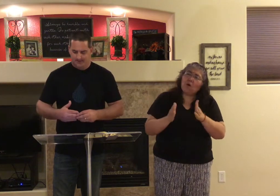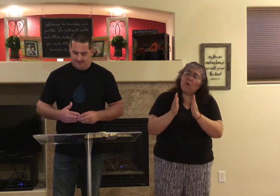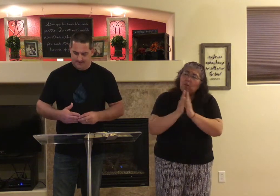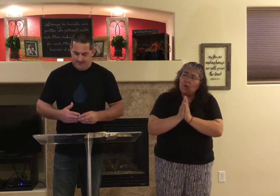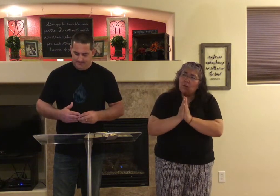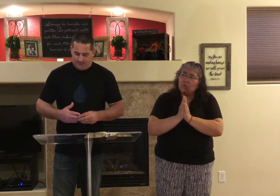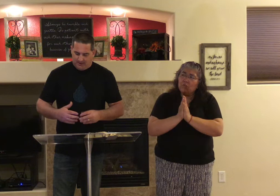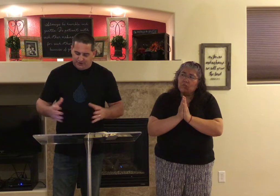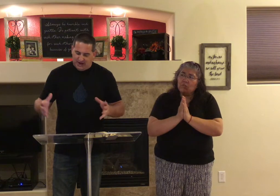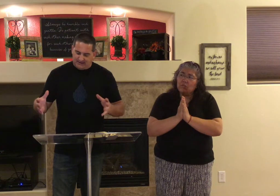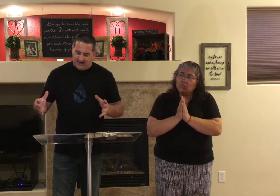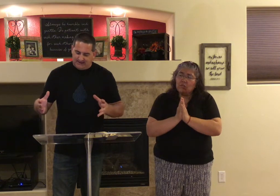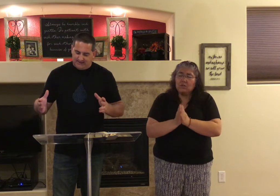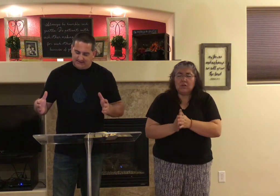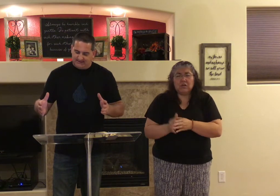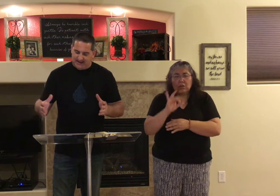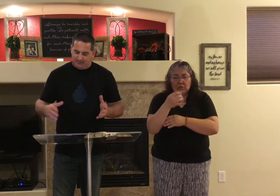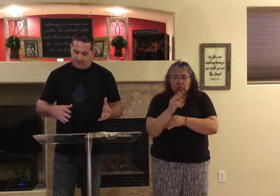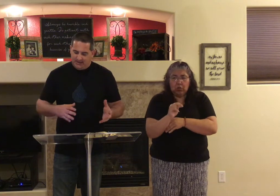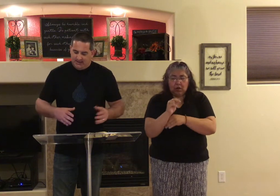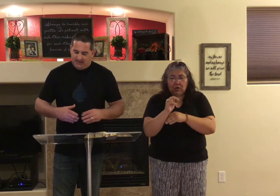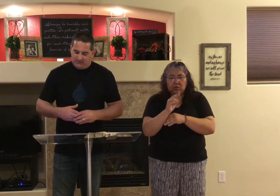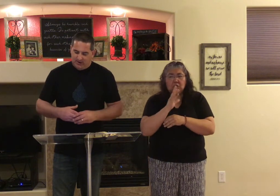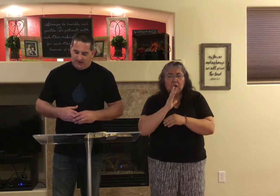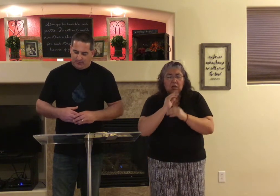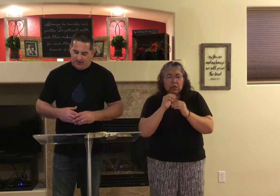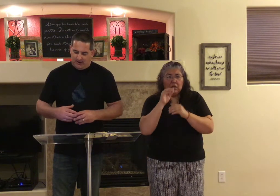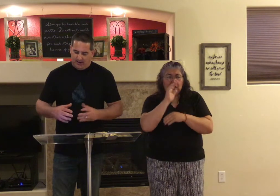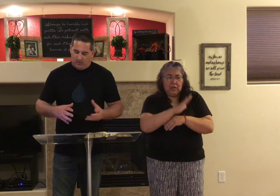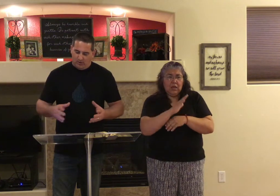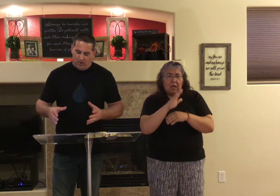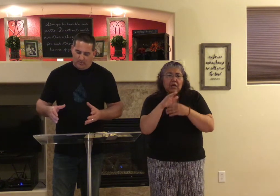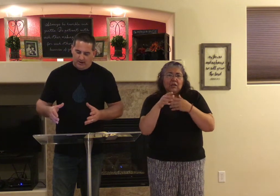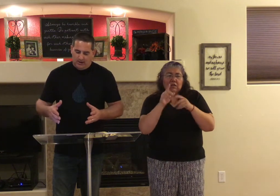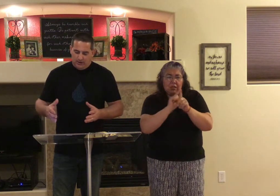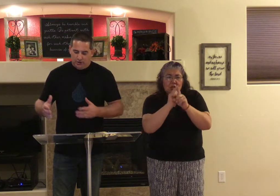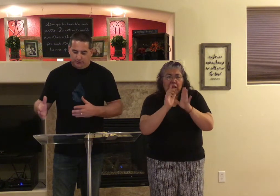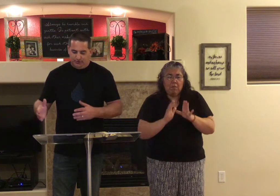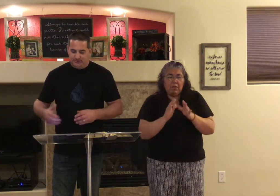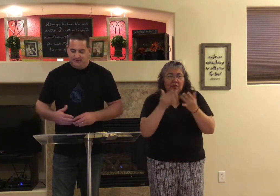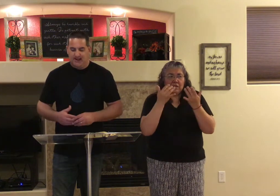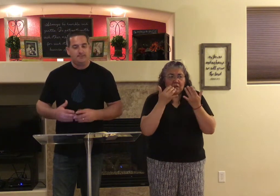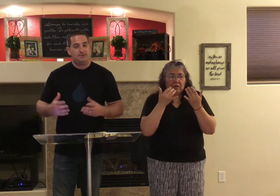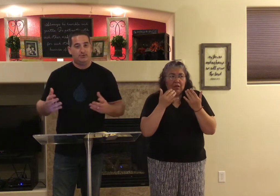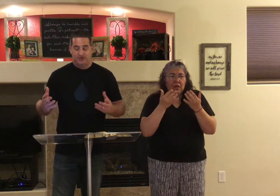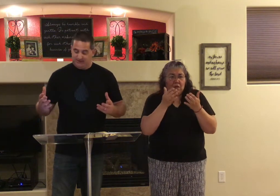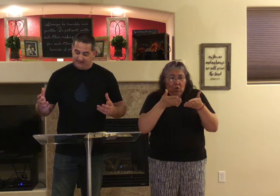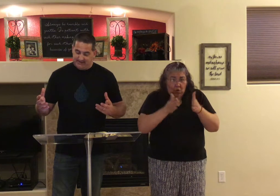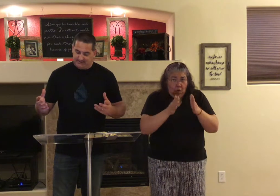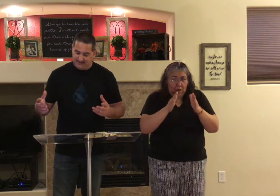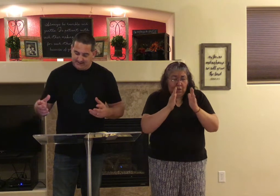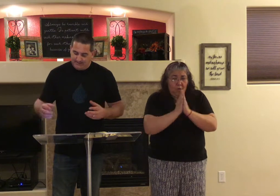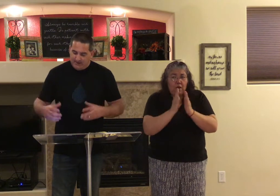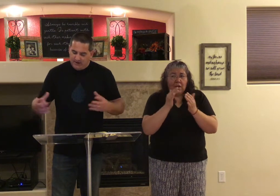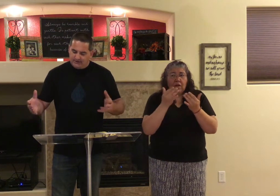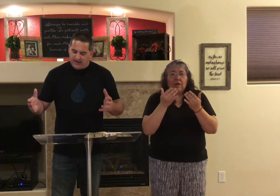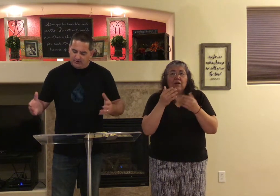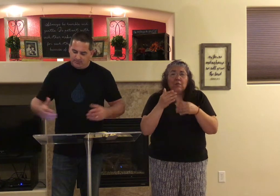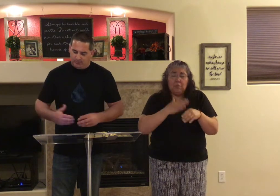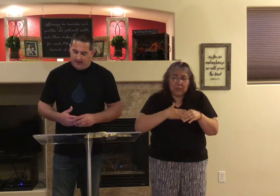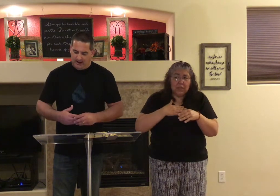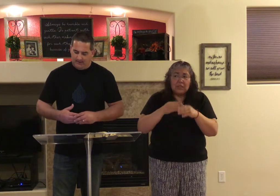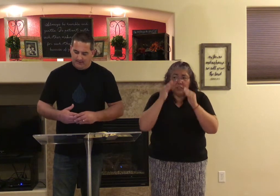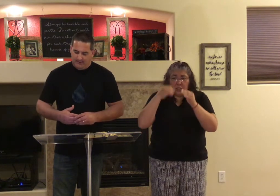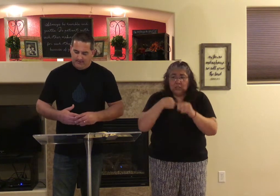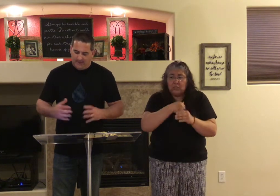prayer? John taught his disciples his way of prayer, and we're hoping you'll do the same. So Jesus says this, here's how